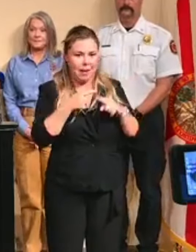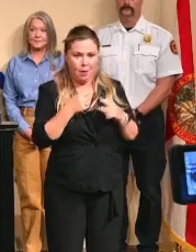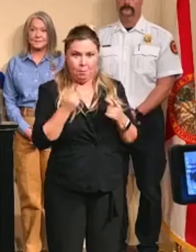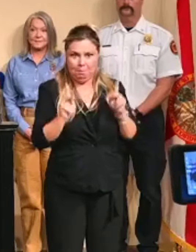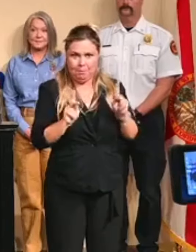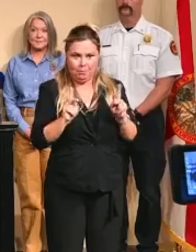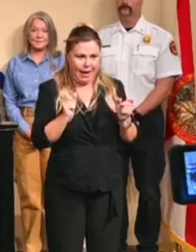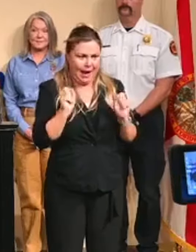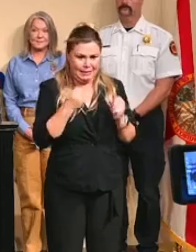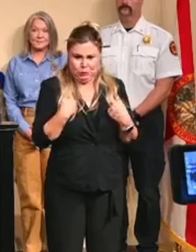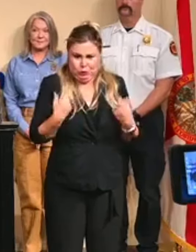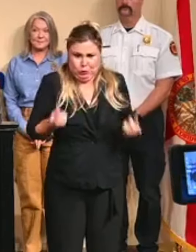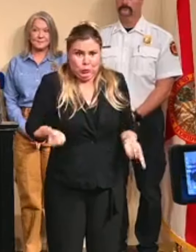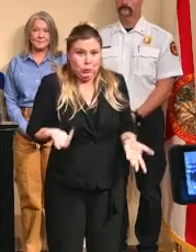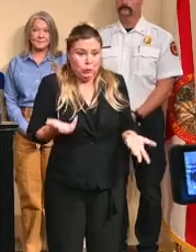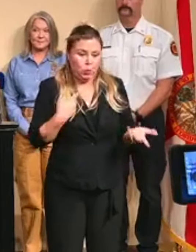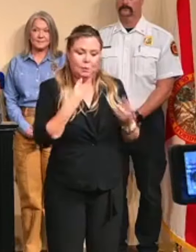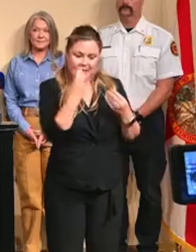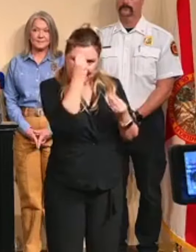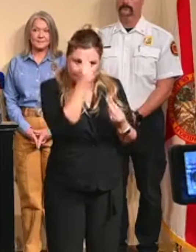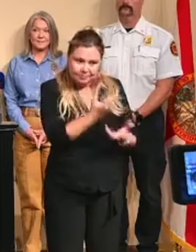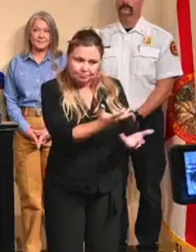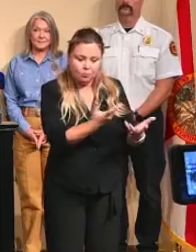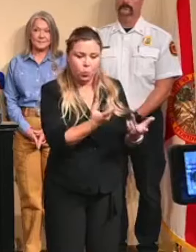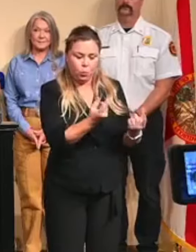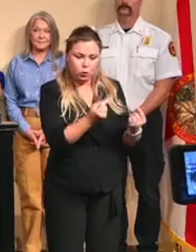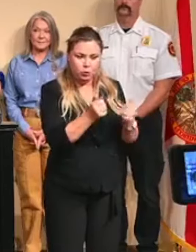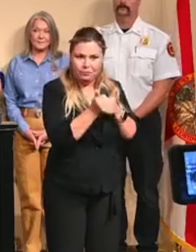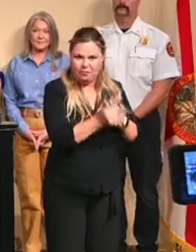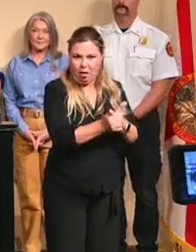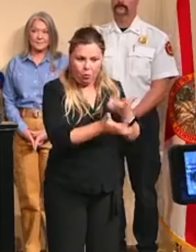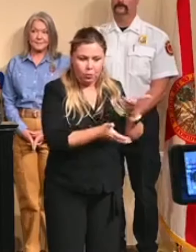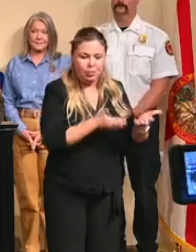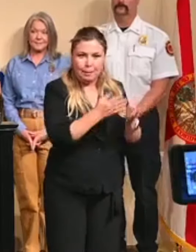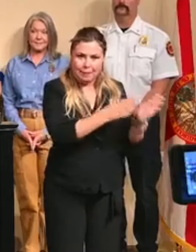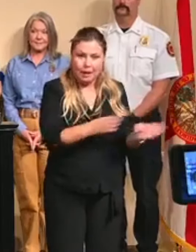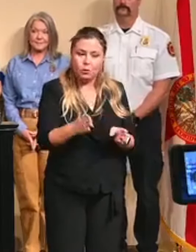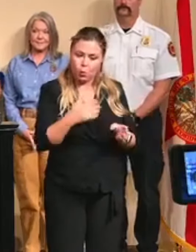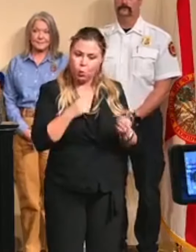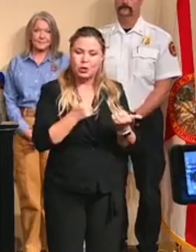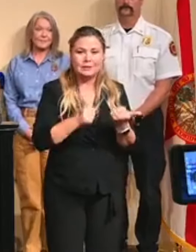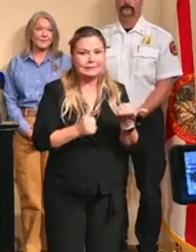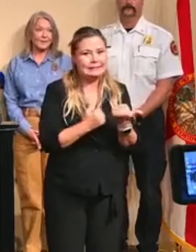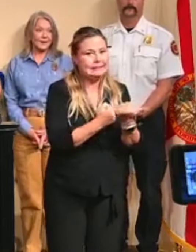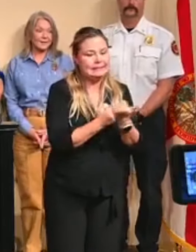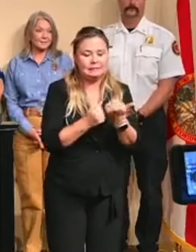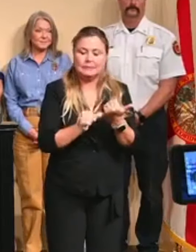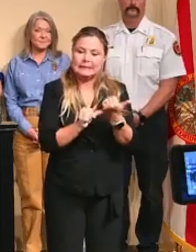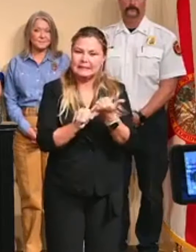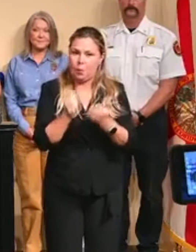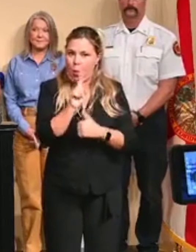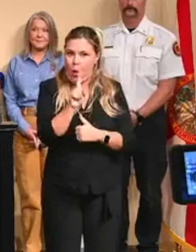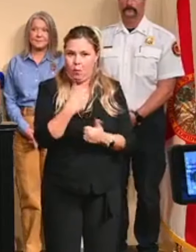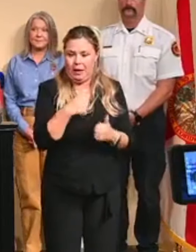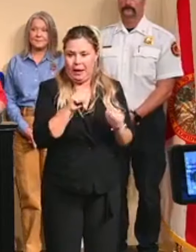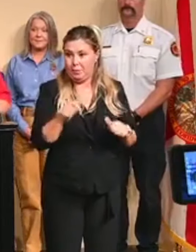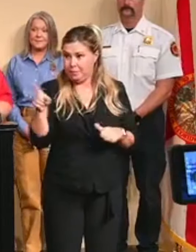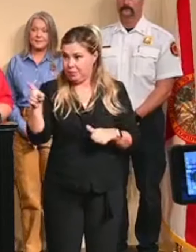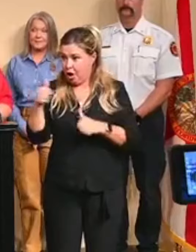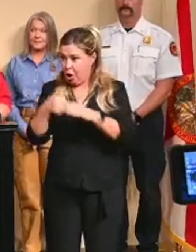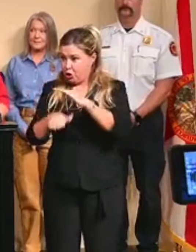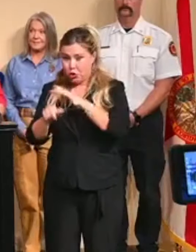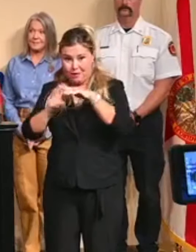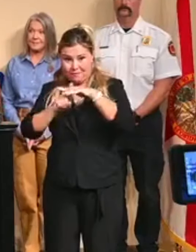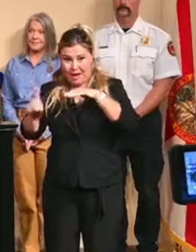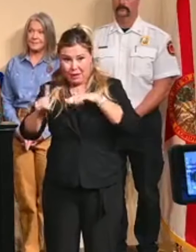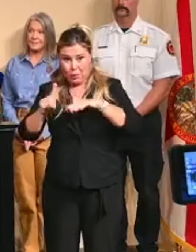and so we've been giving those information to the residents that are calling. So yes, we are assisting it wherever we can. For those under evacuation